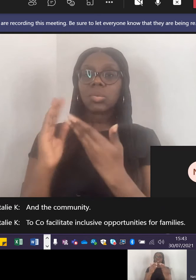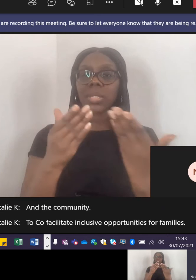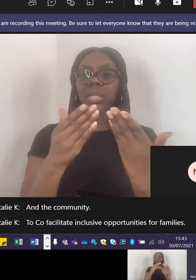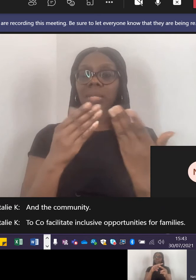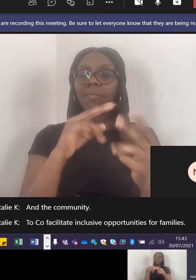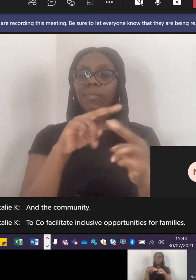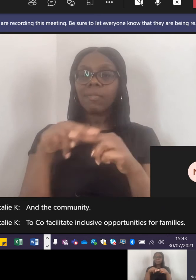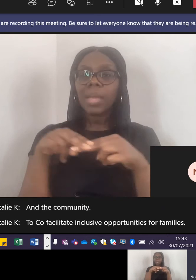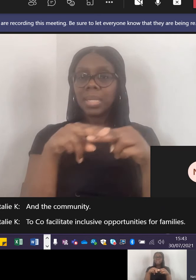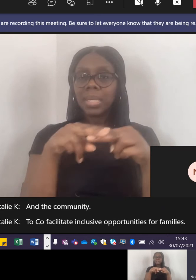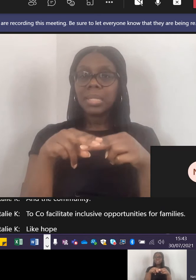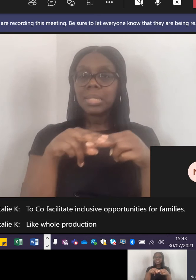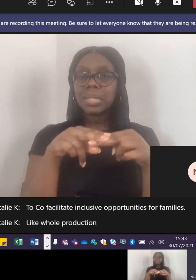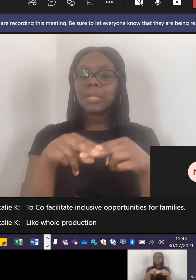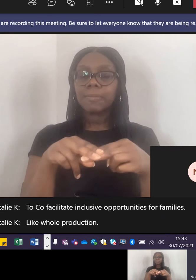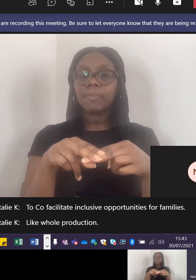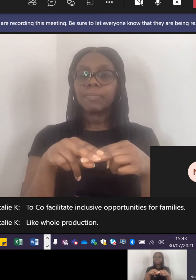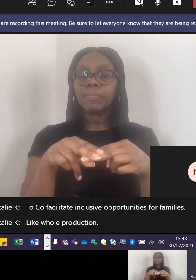like co-production.